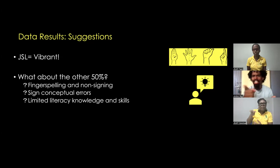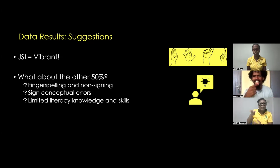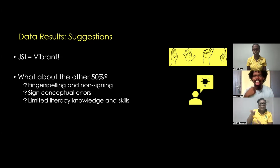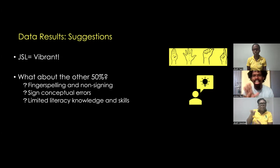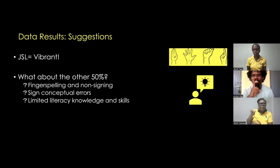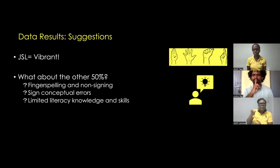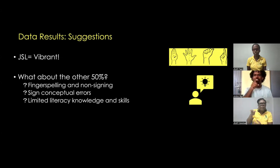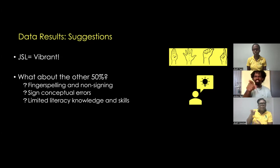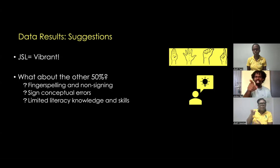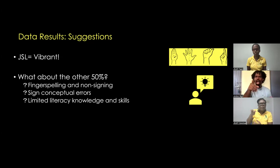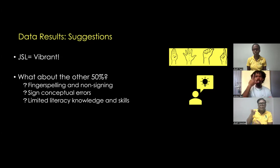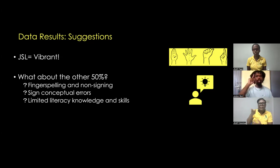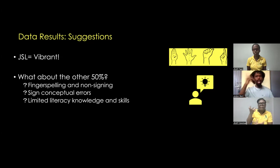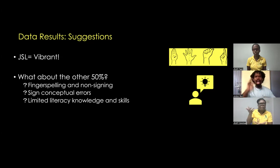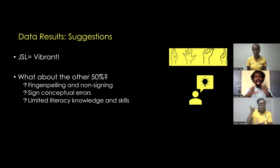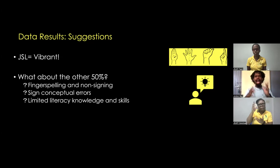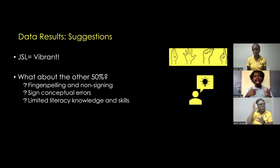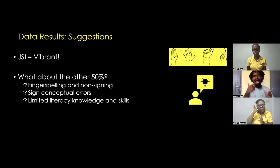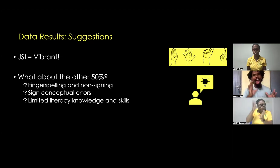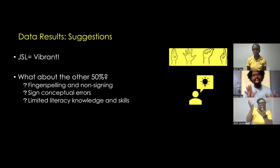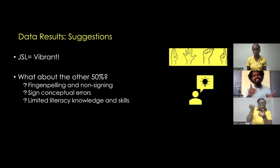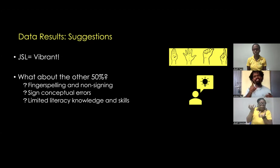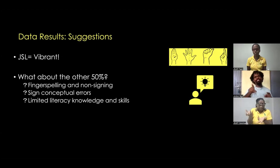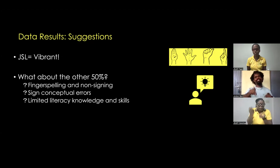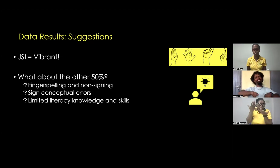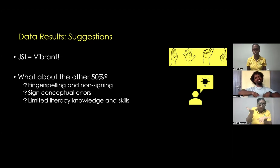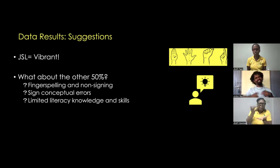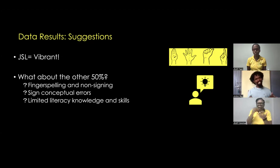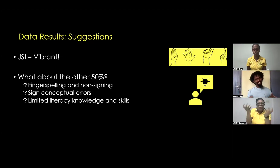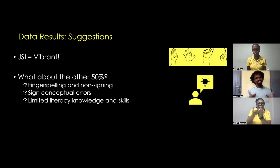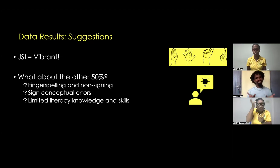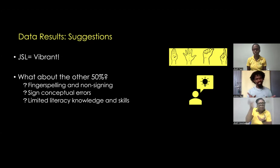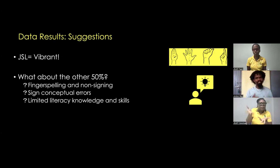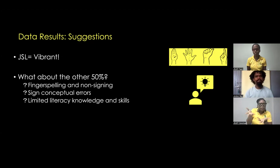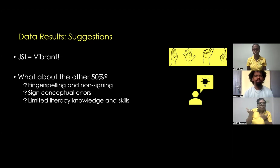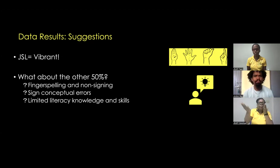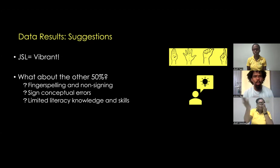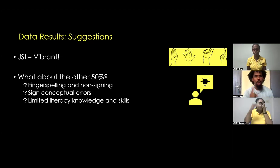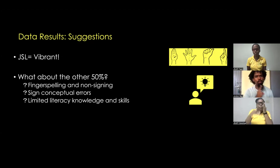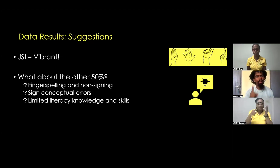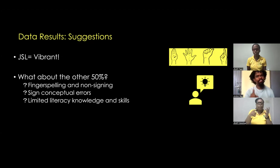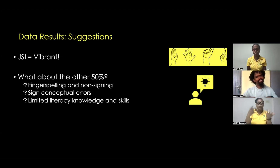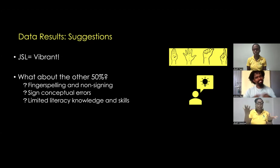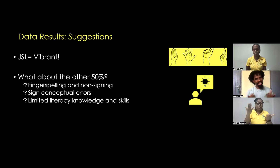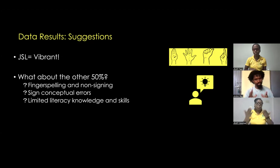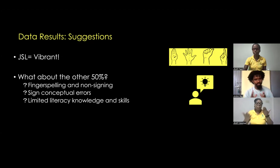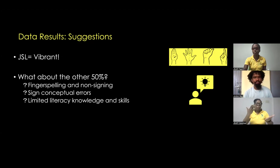it doesn't, they give you a sign, but it doesn't correlate or matches with the concept. So,